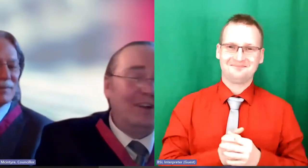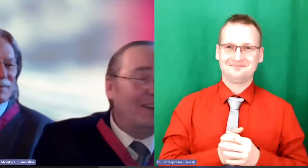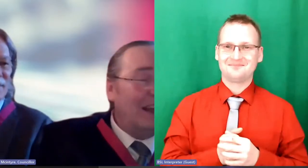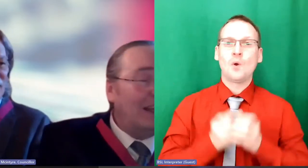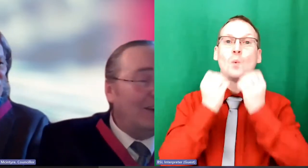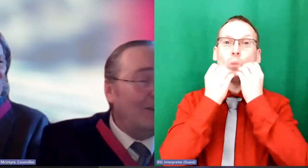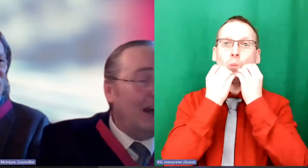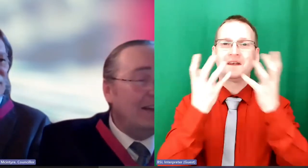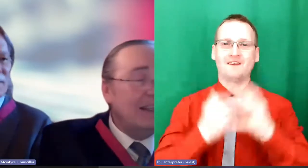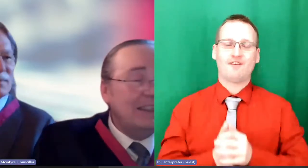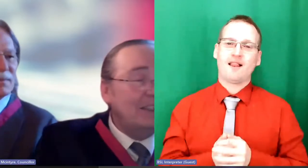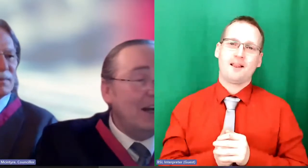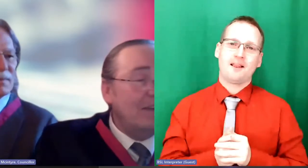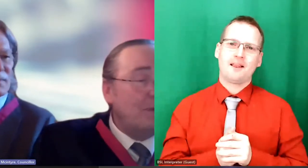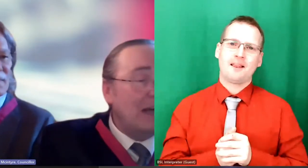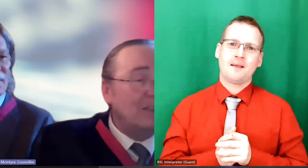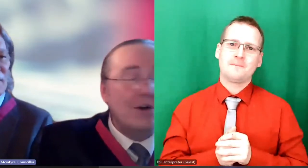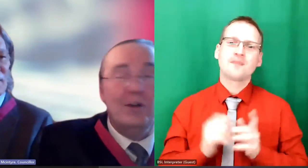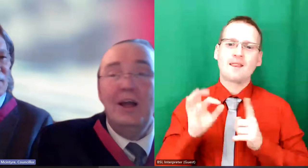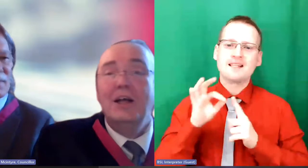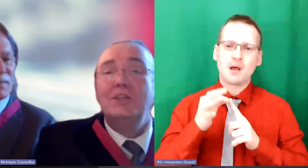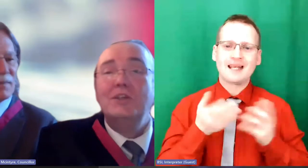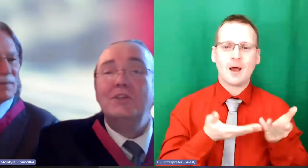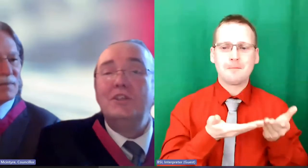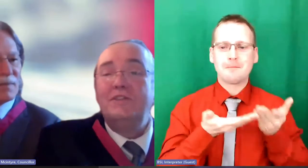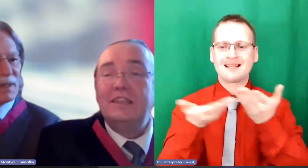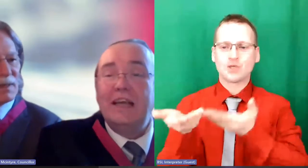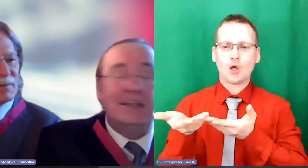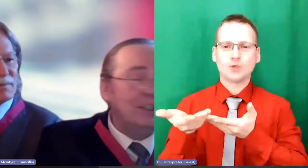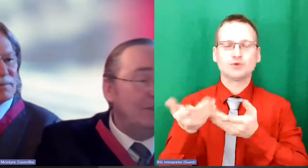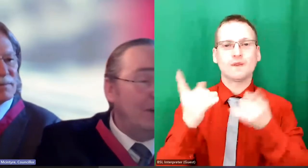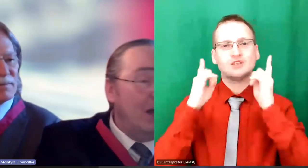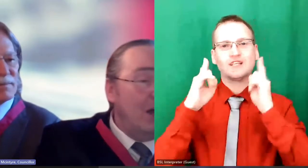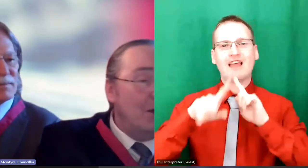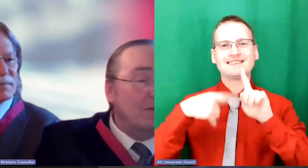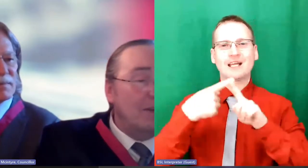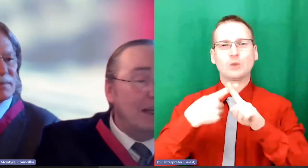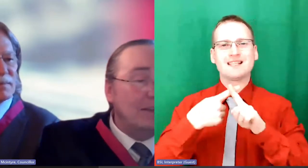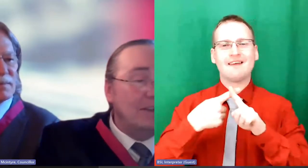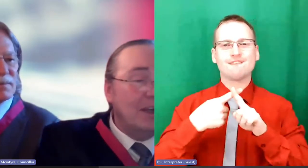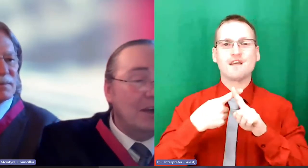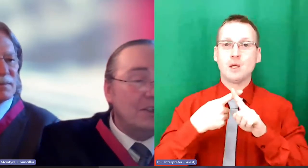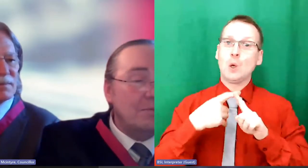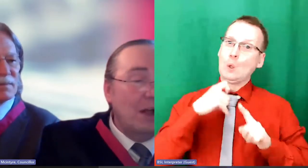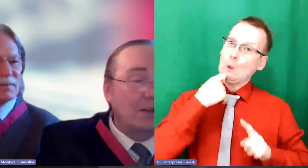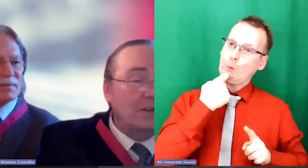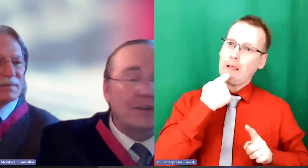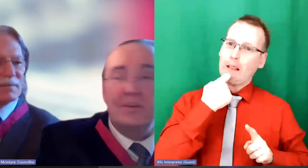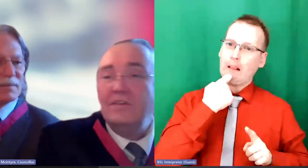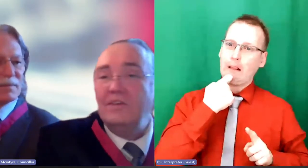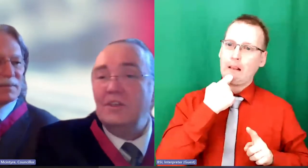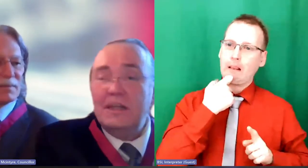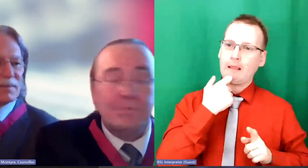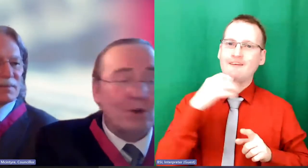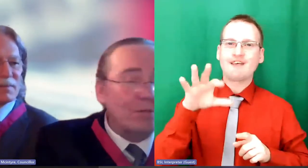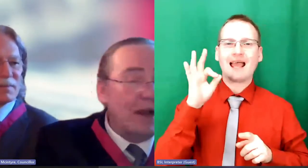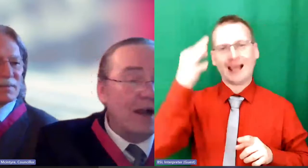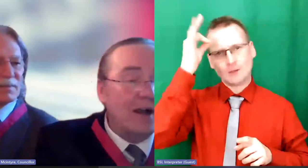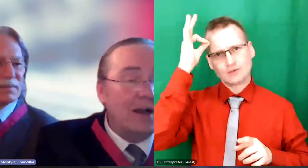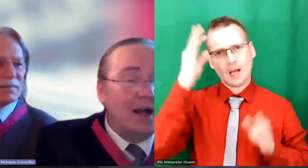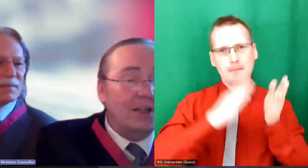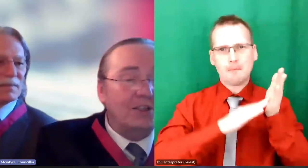Wonderful. Thank you. At this stage, I have to pass on to the Chief Executive, who will invite Councillor Mullen, the